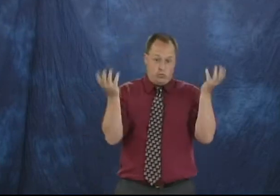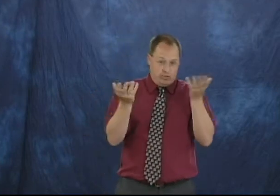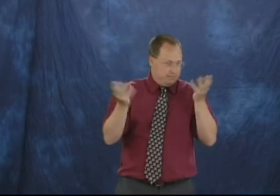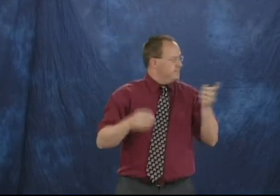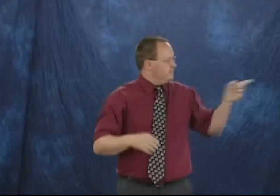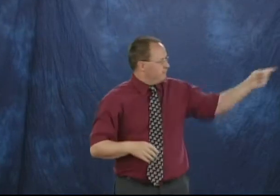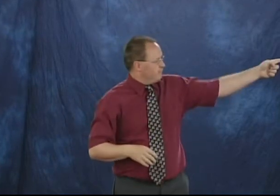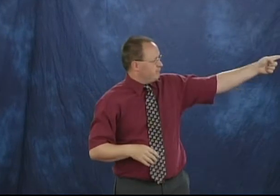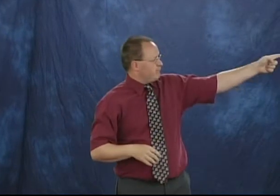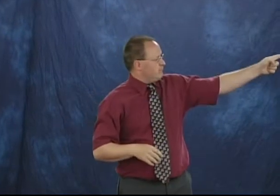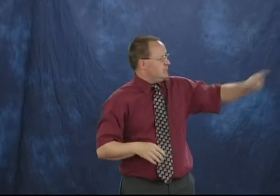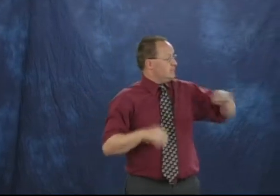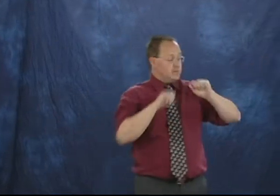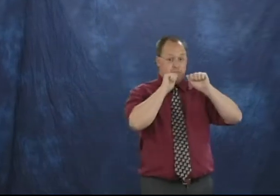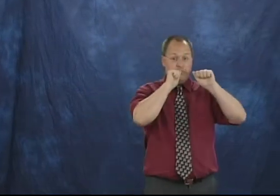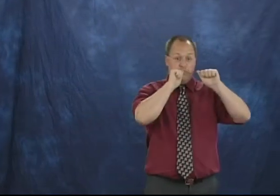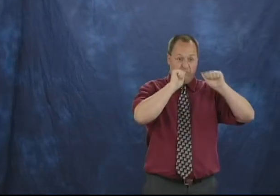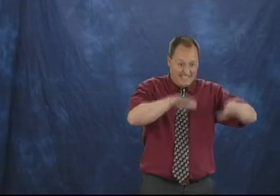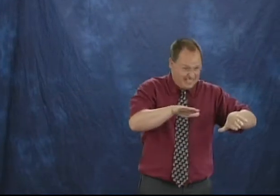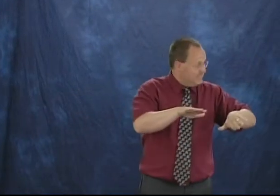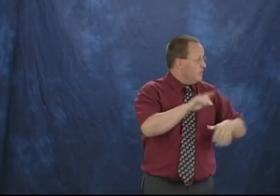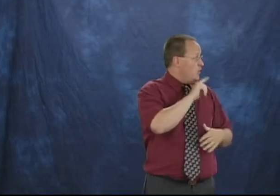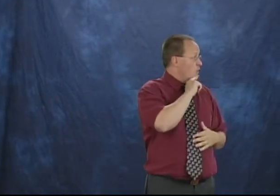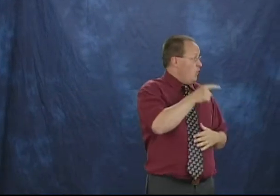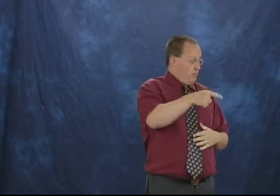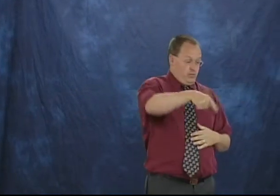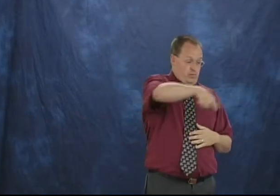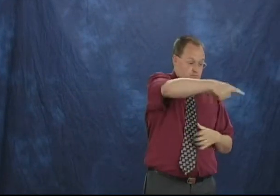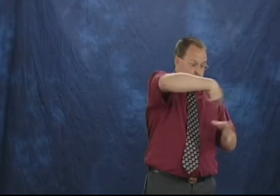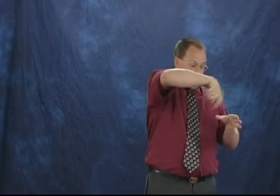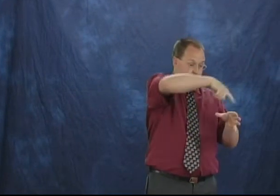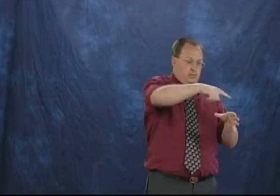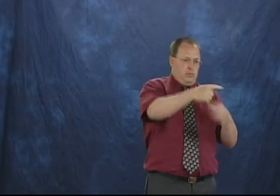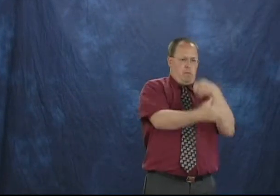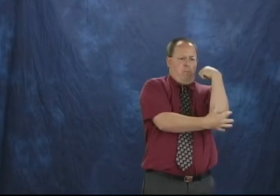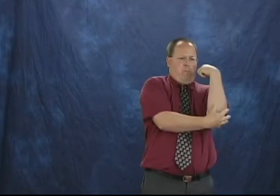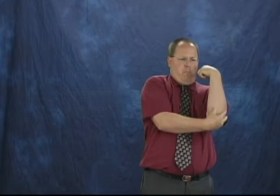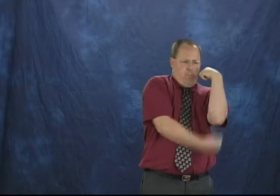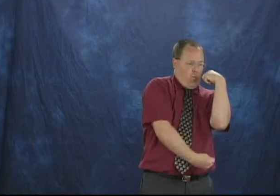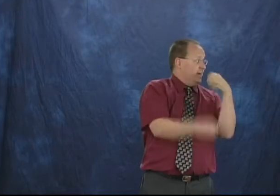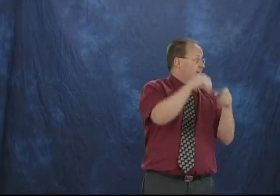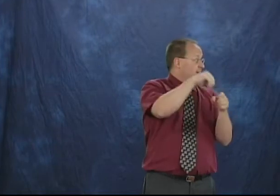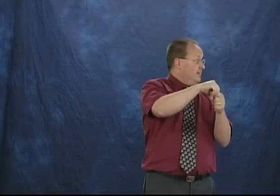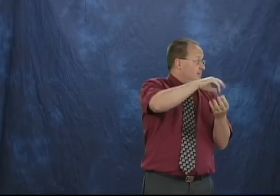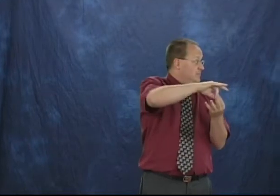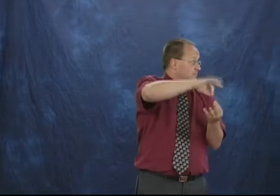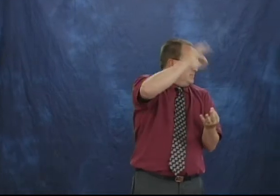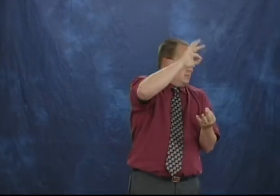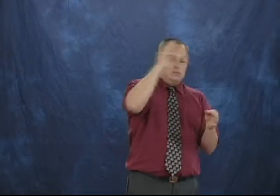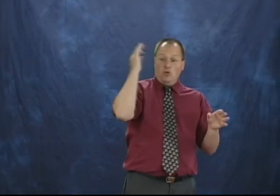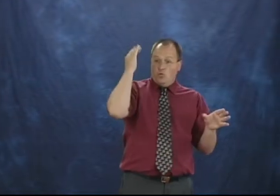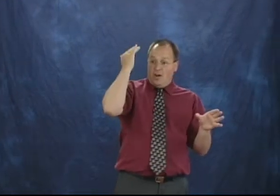Our first session will be on the Beatitudes. Blessed are the poor in